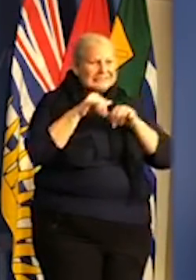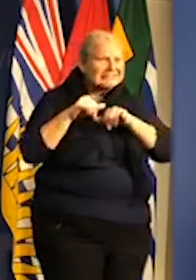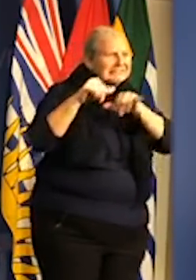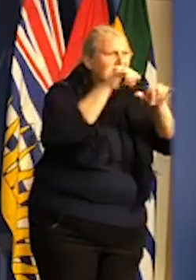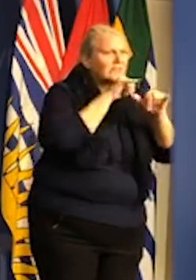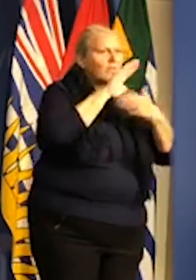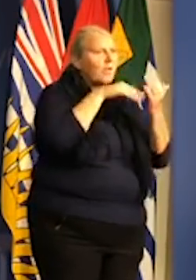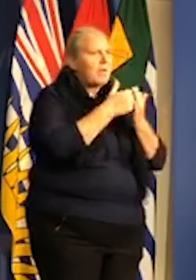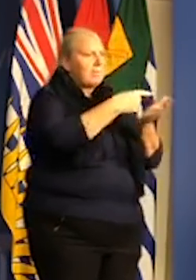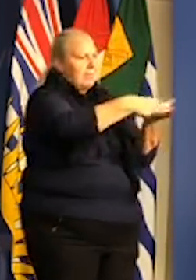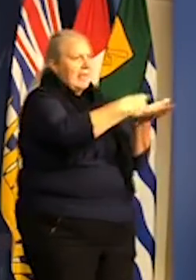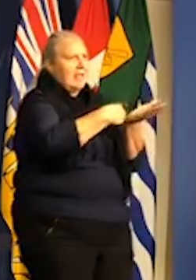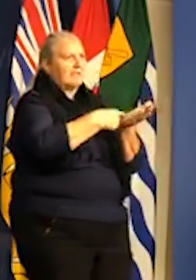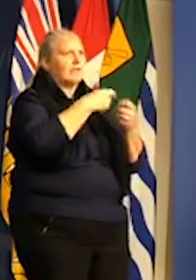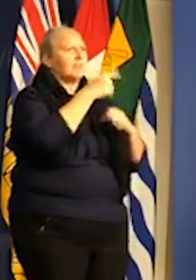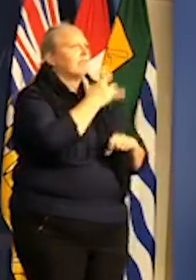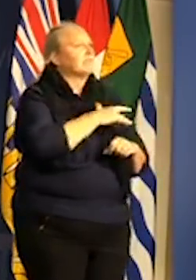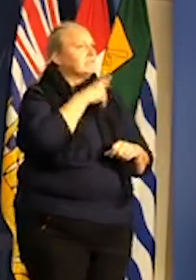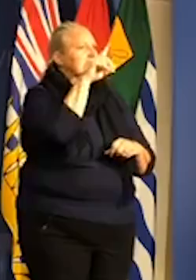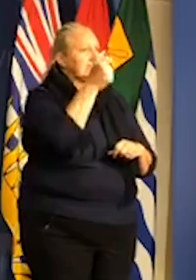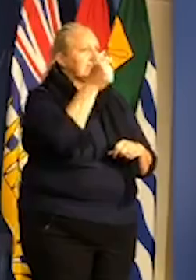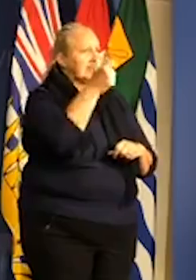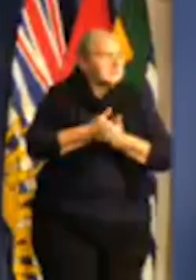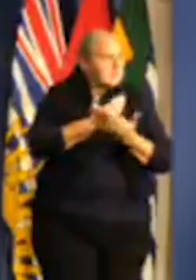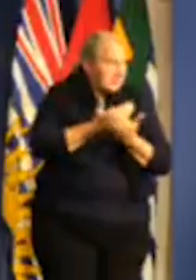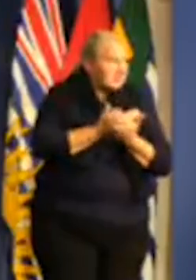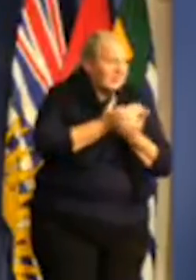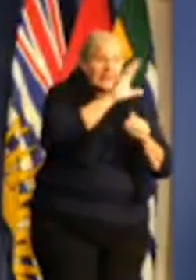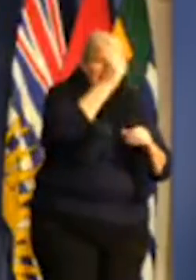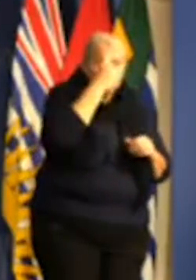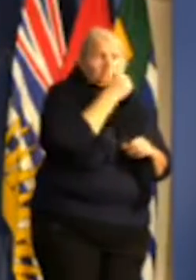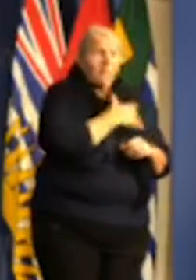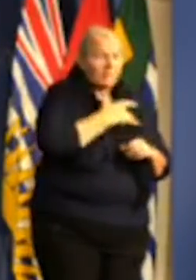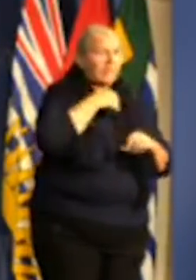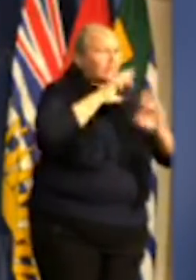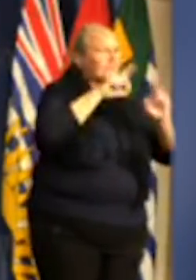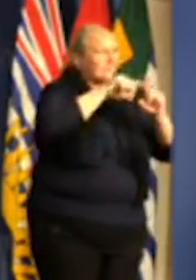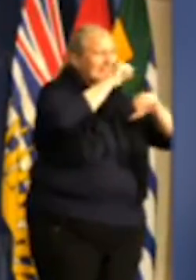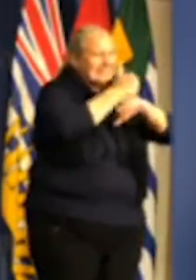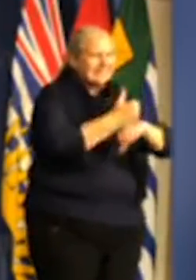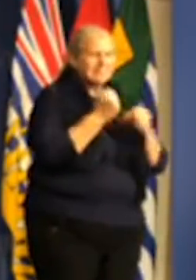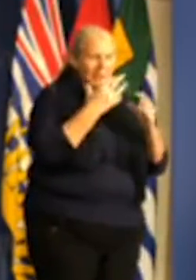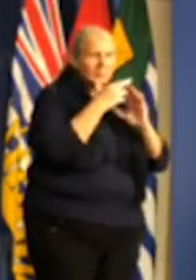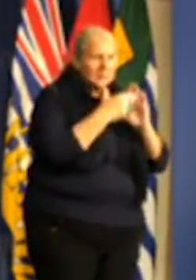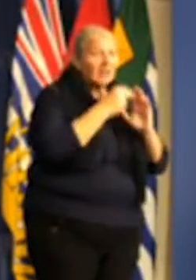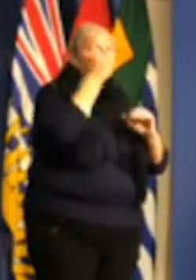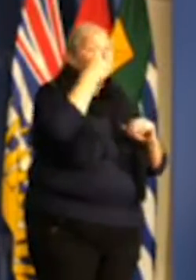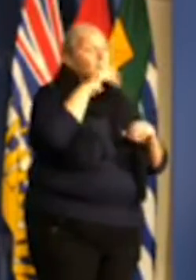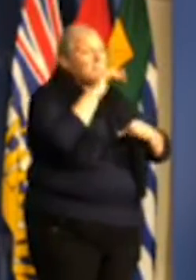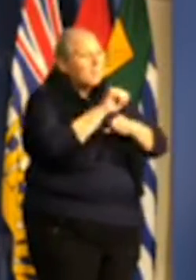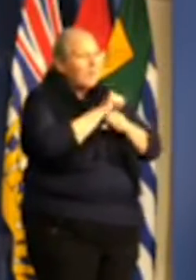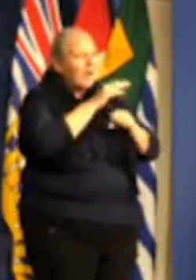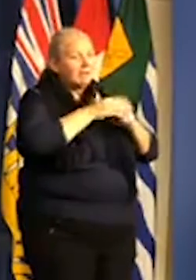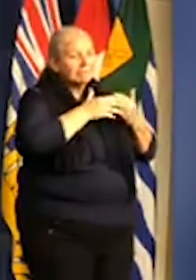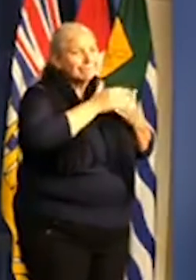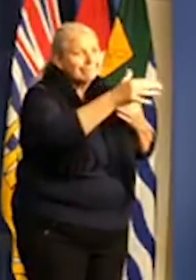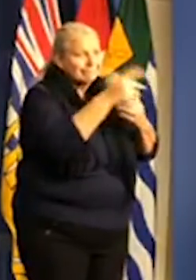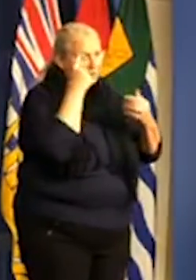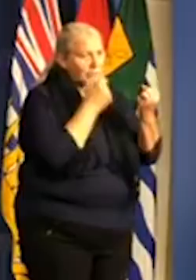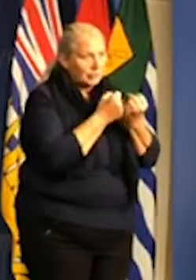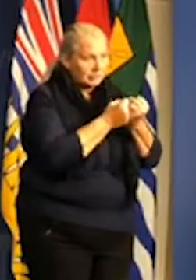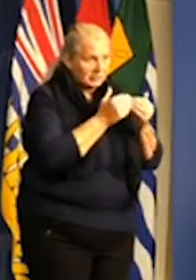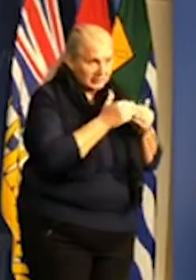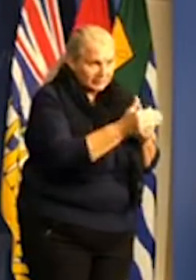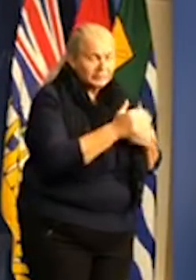all provincial taxes we collect on their behalf and keep working on more longer-term supports. We are also seeing